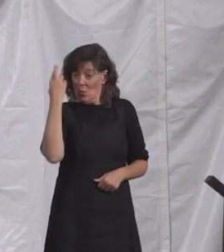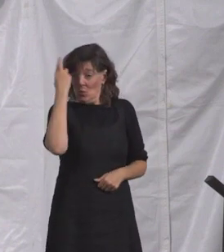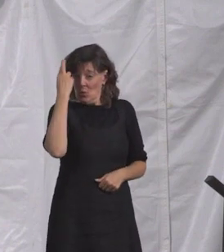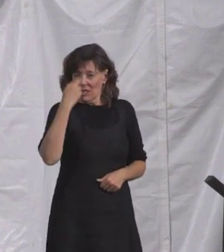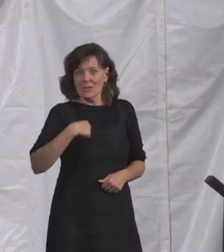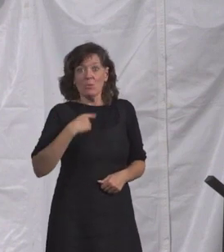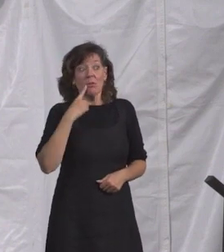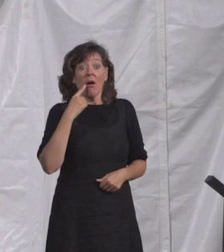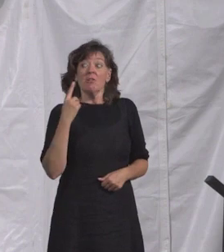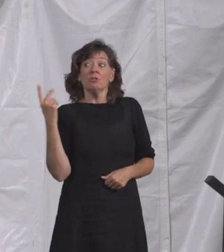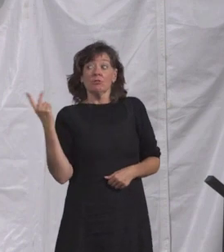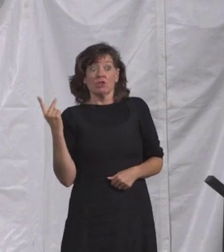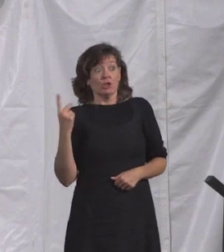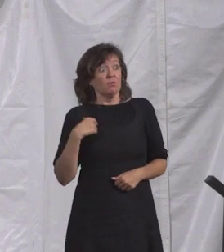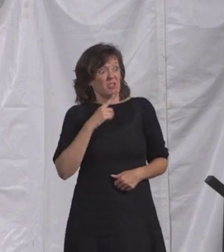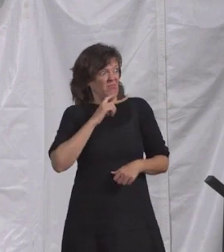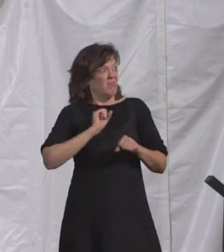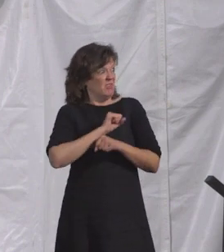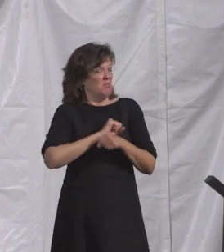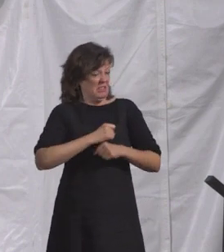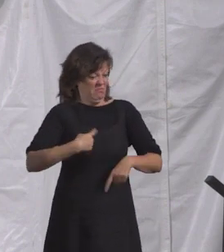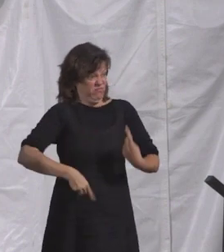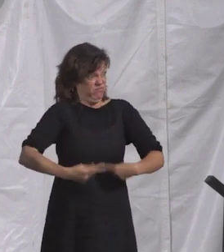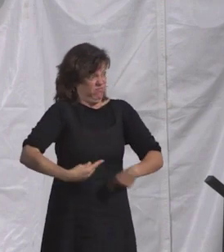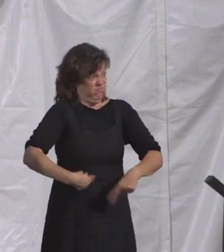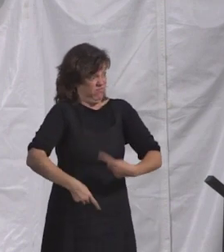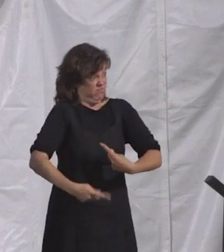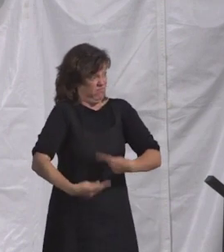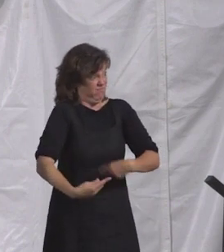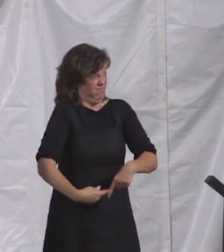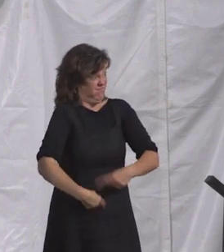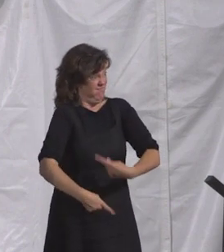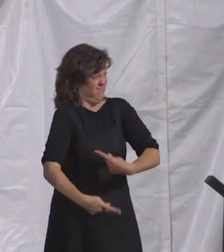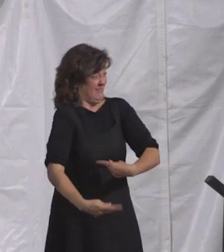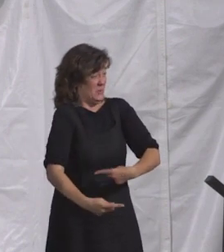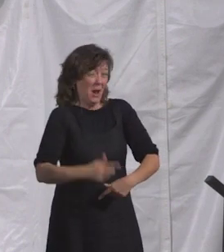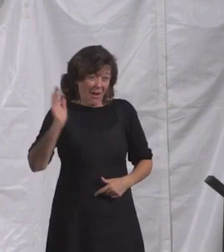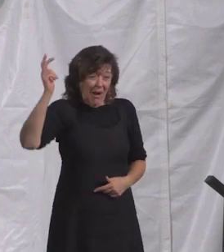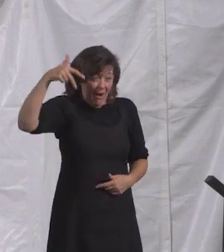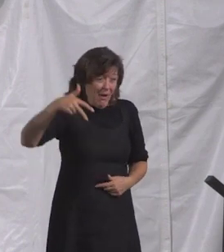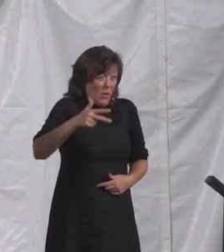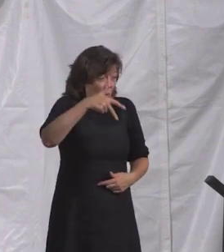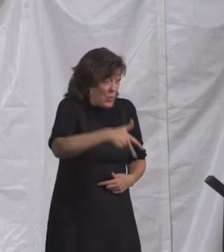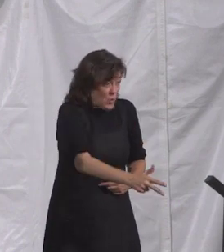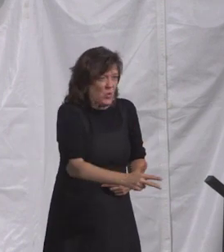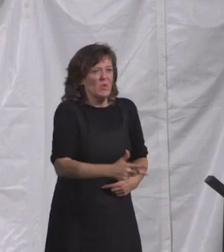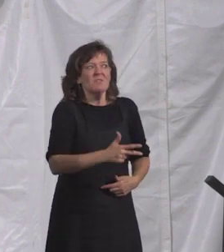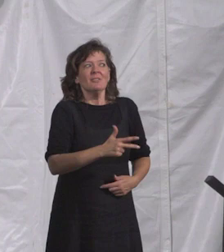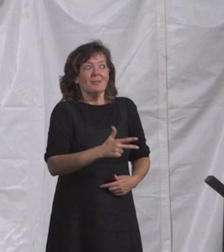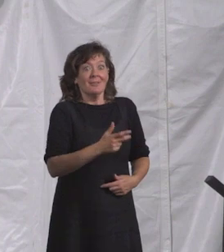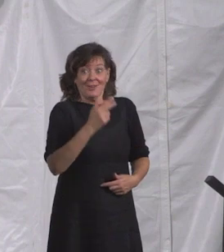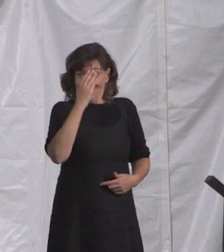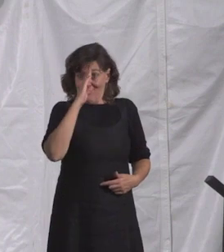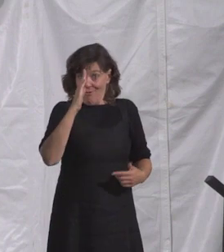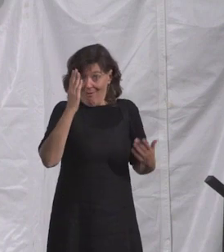enough friction on our sprockets that we could set our chains on fire.